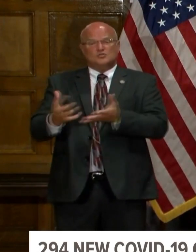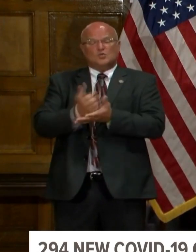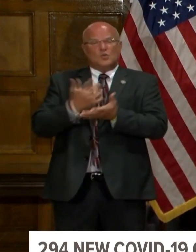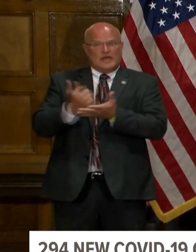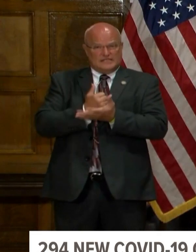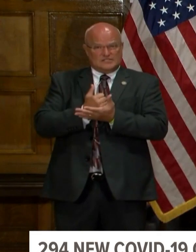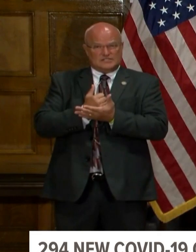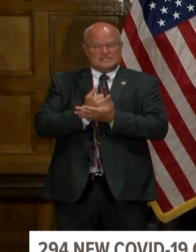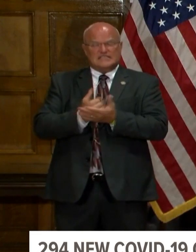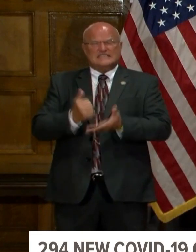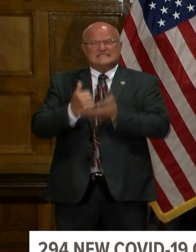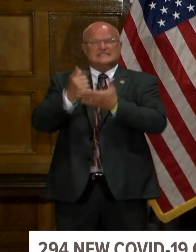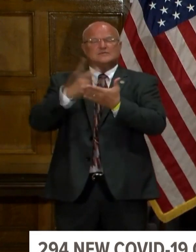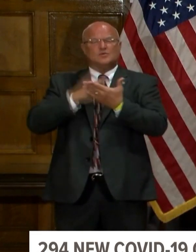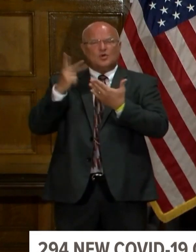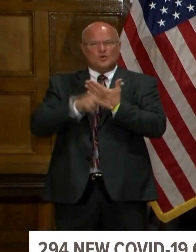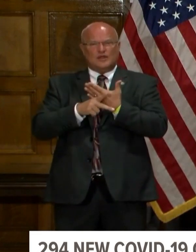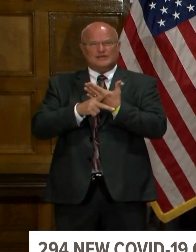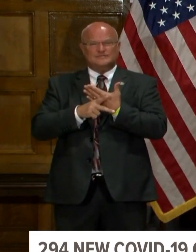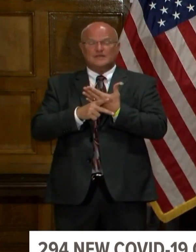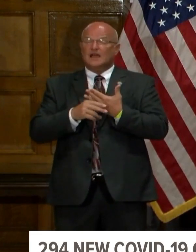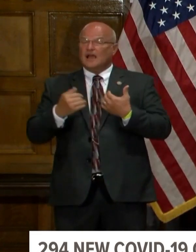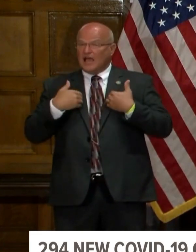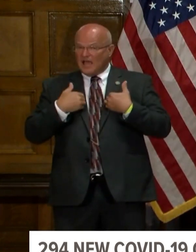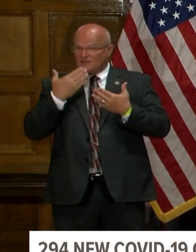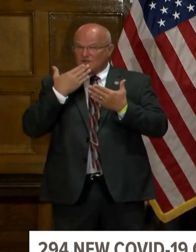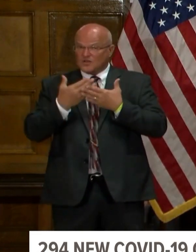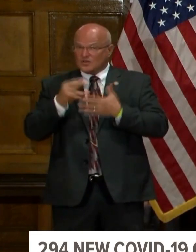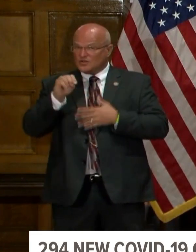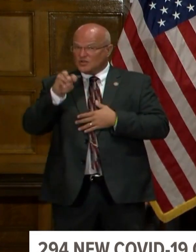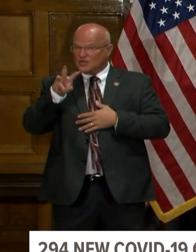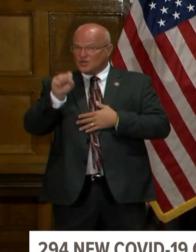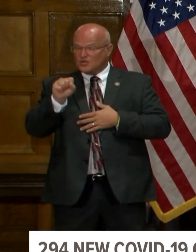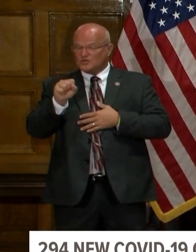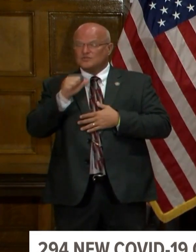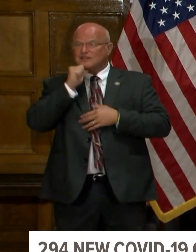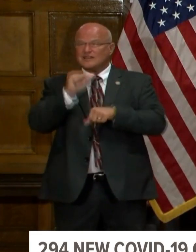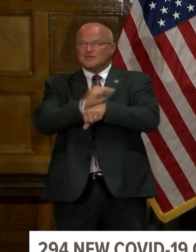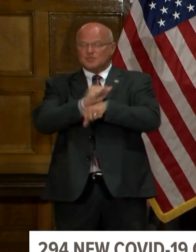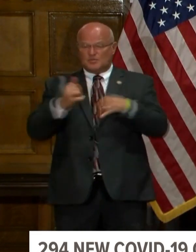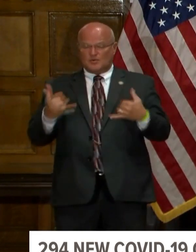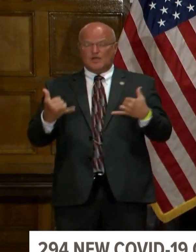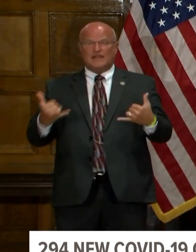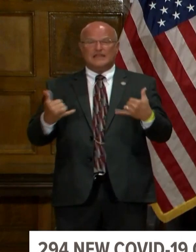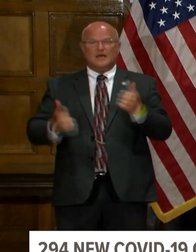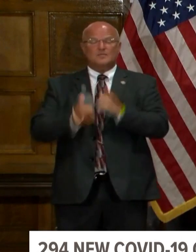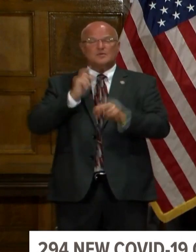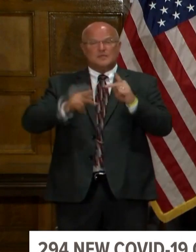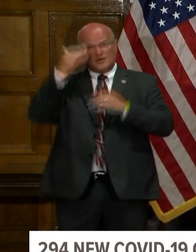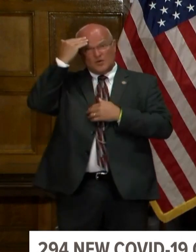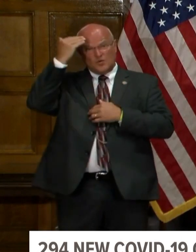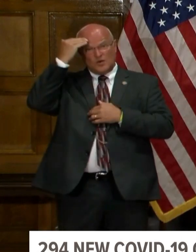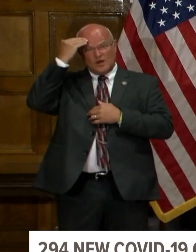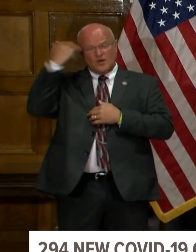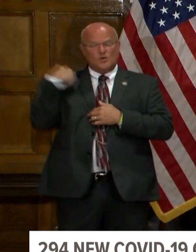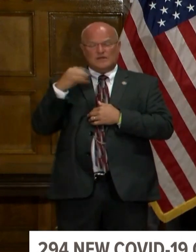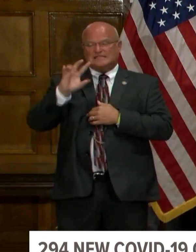program. But first, I do want to share a bit of good news related to unemployment and where we stand as a state. As most folks are aware now, we're down to